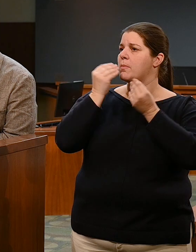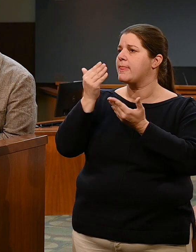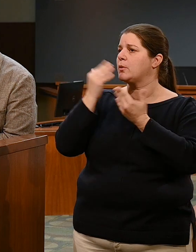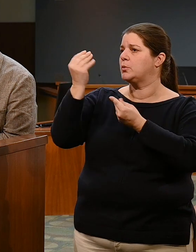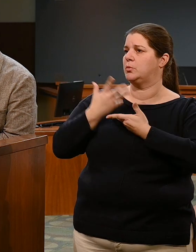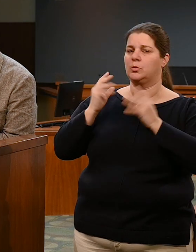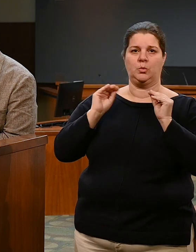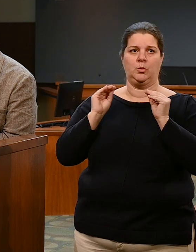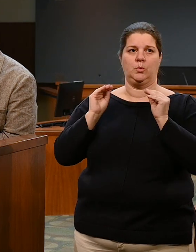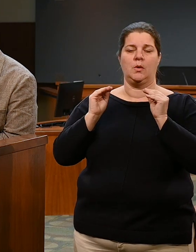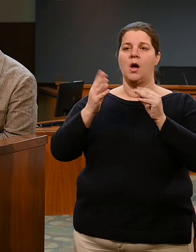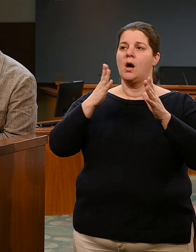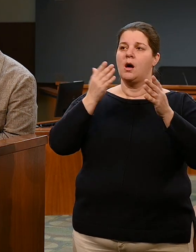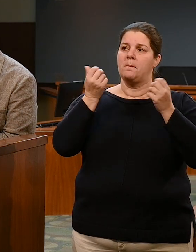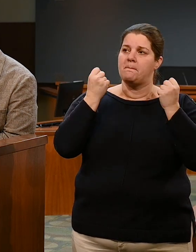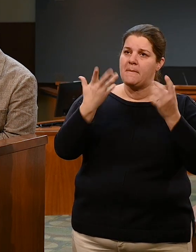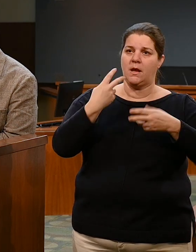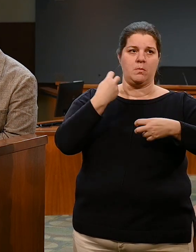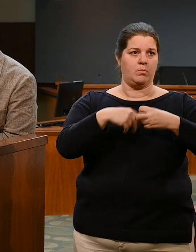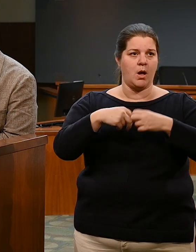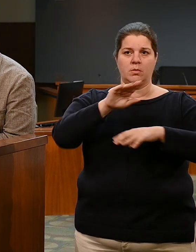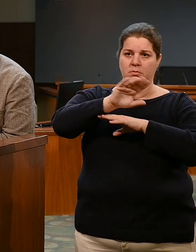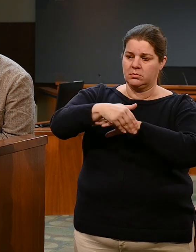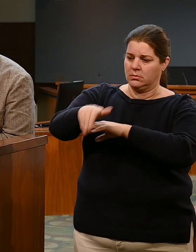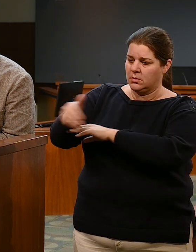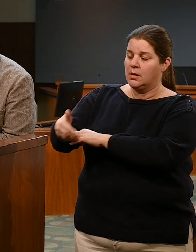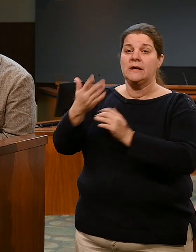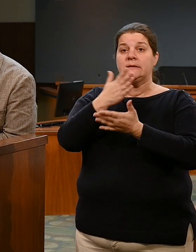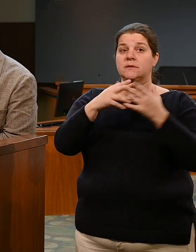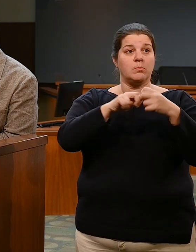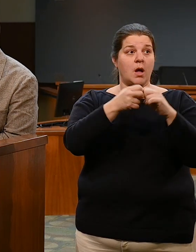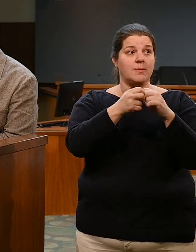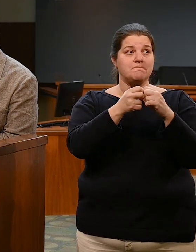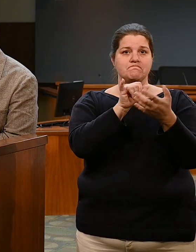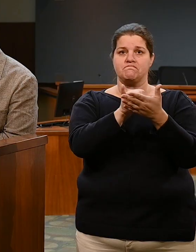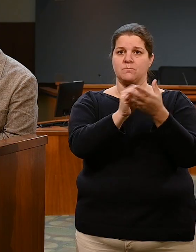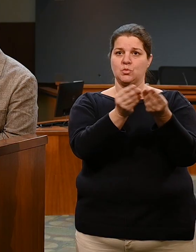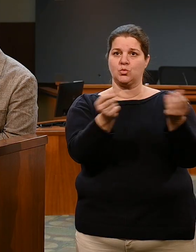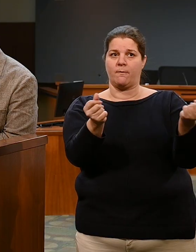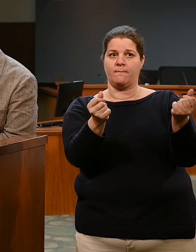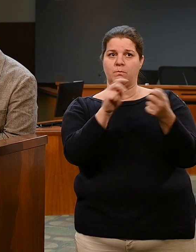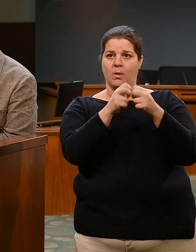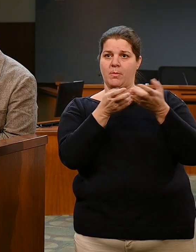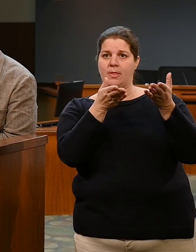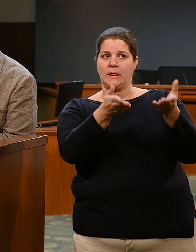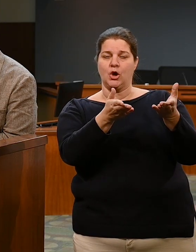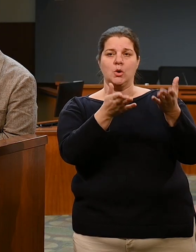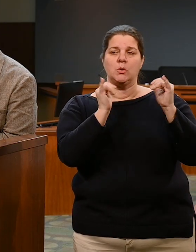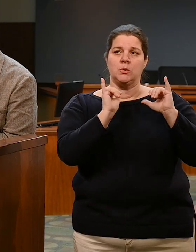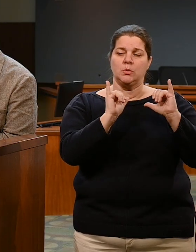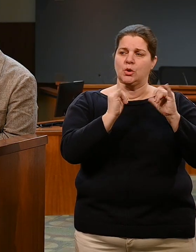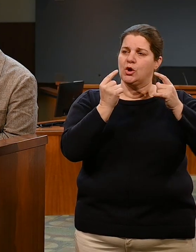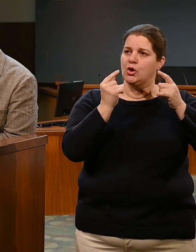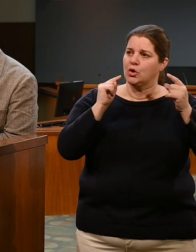phone calls late in the evening. It's going to be a lot of problems that you're not going to be able to solve. And it hurts sometimes to be somebody who is in the